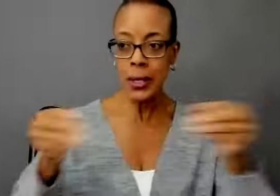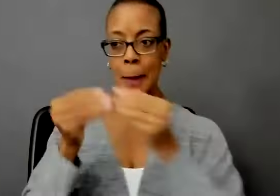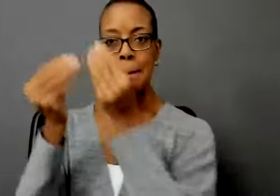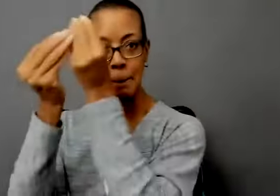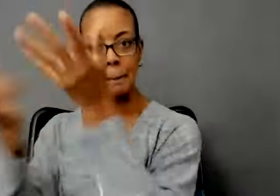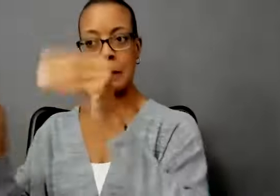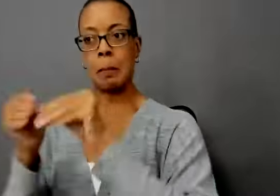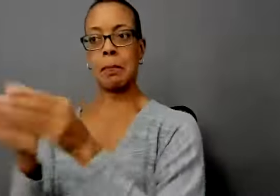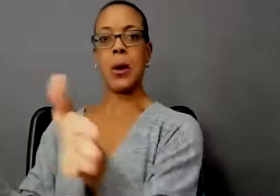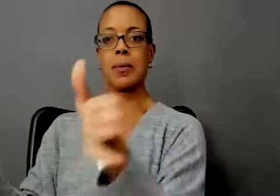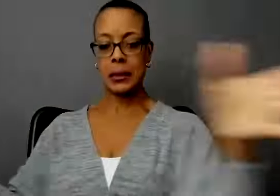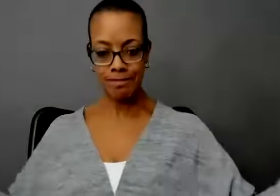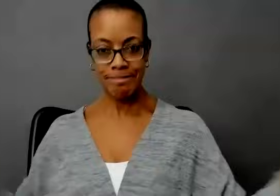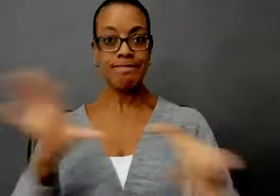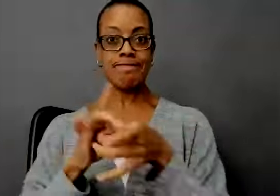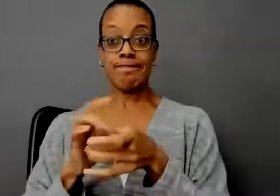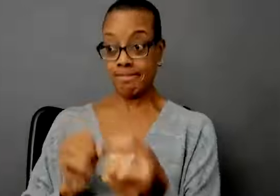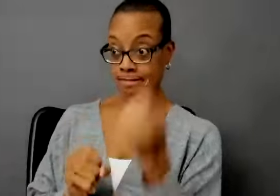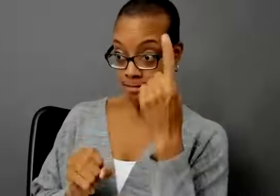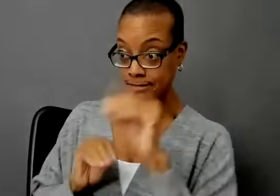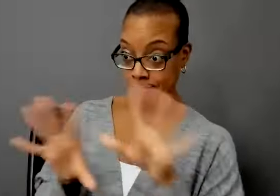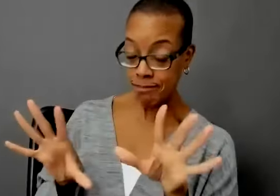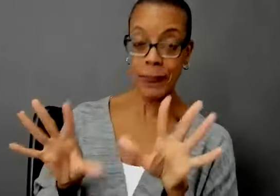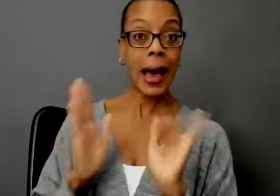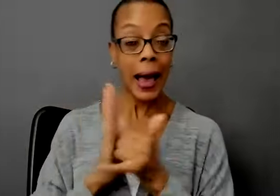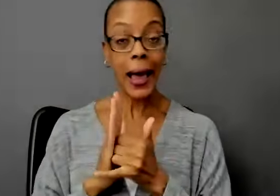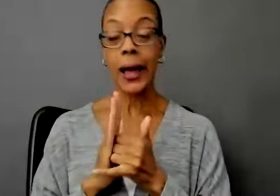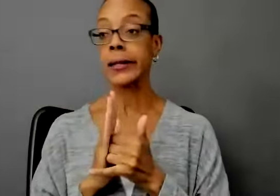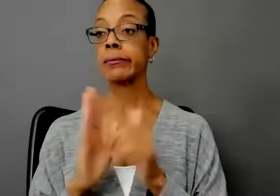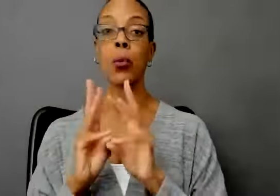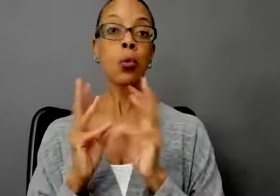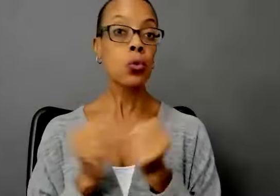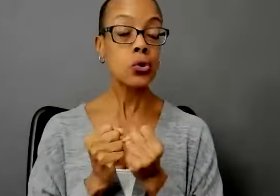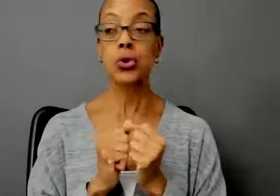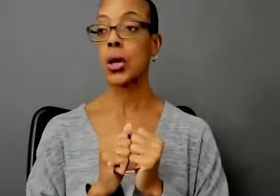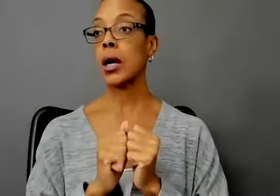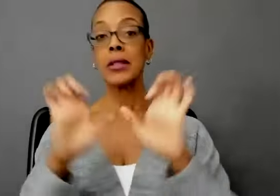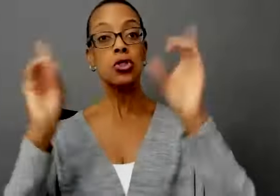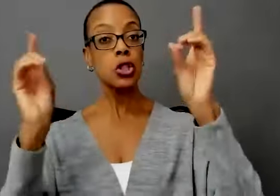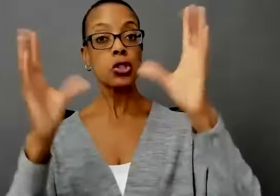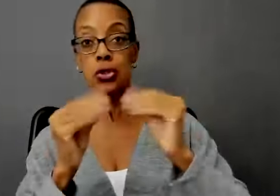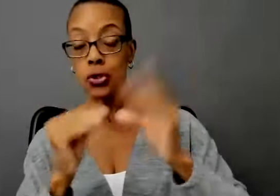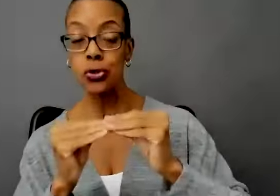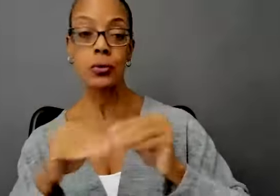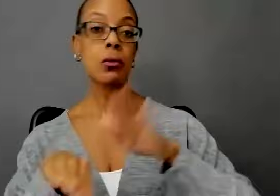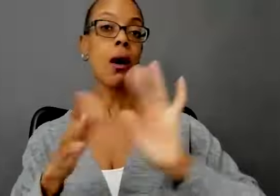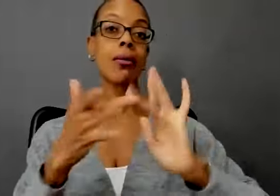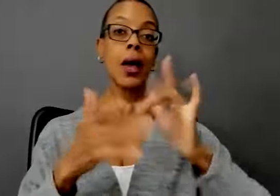manner. Whether through community workshops, educational seminars, or online resources, we must ensure